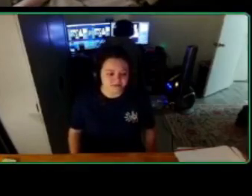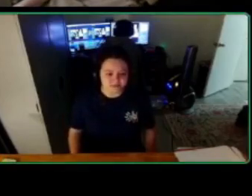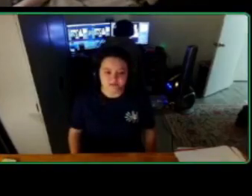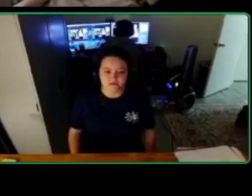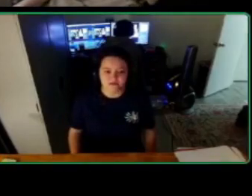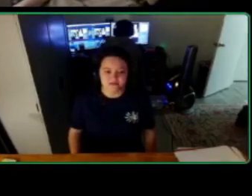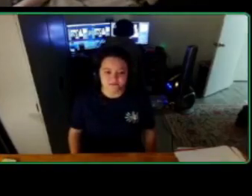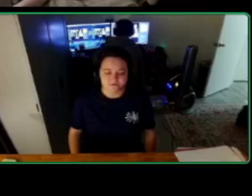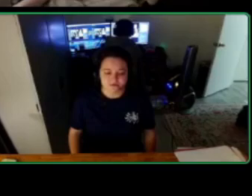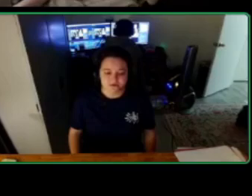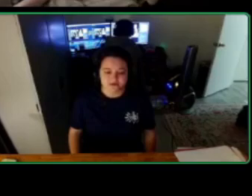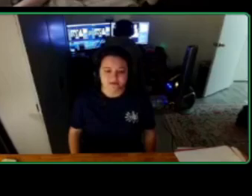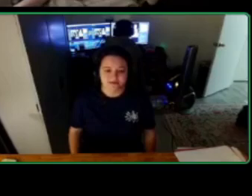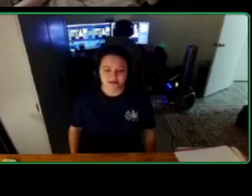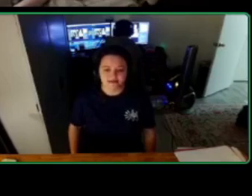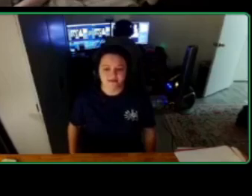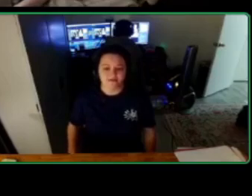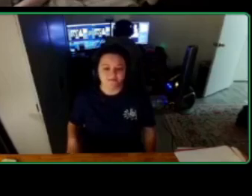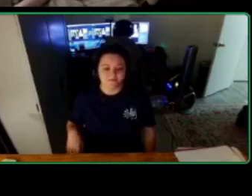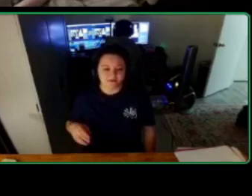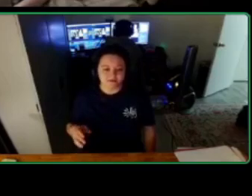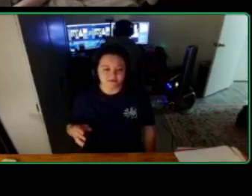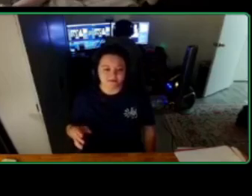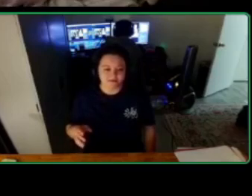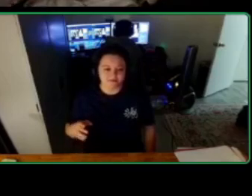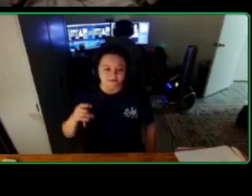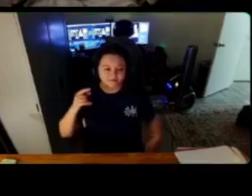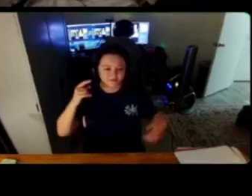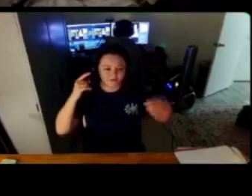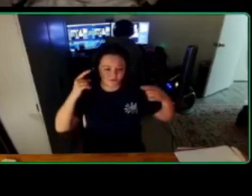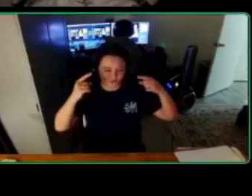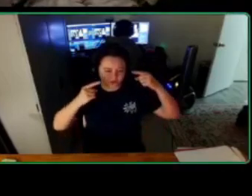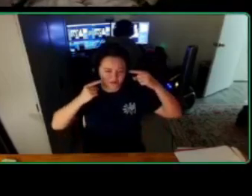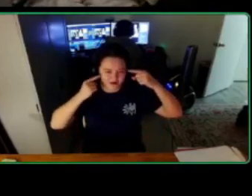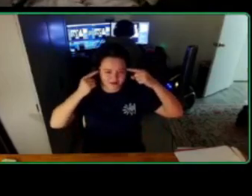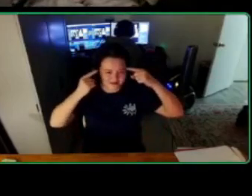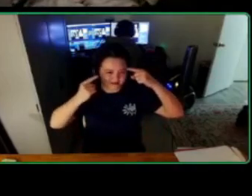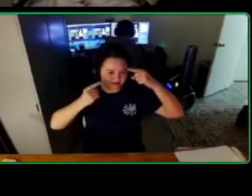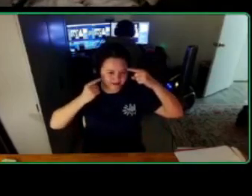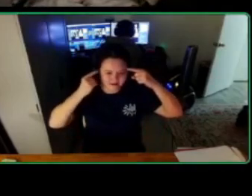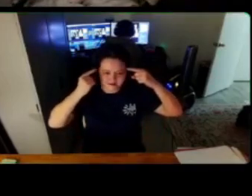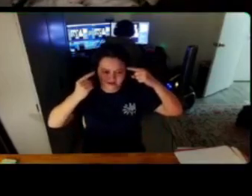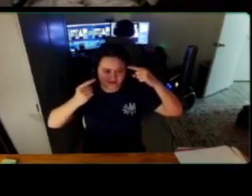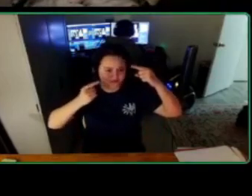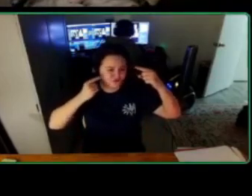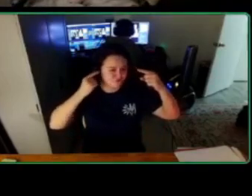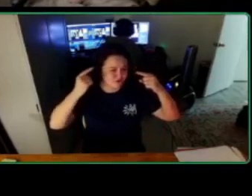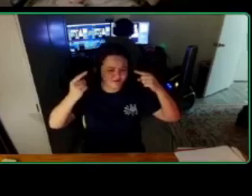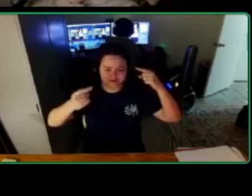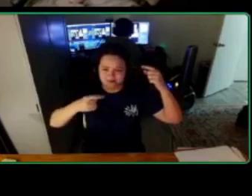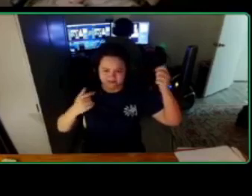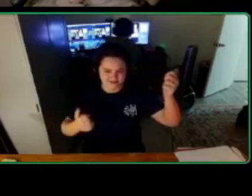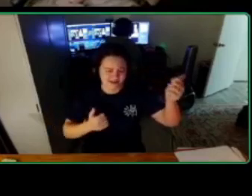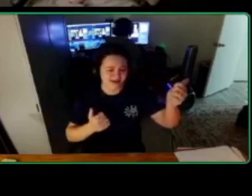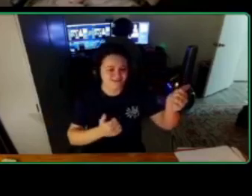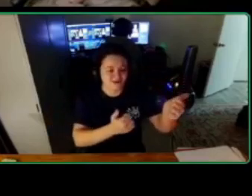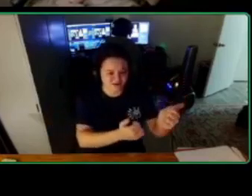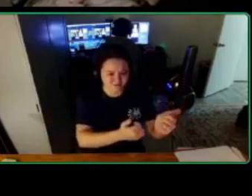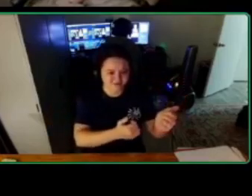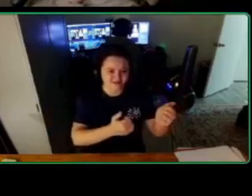basically, what they do is anytime they see your mind like struggling to catch up,